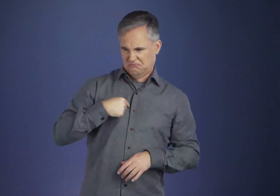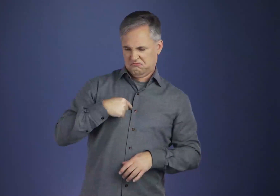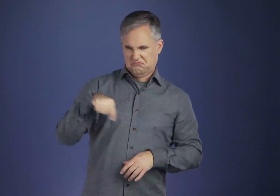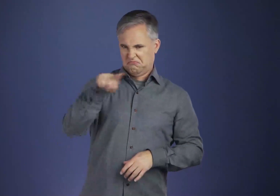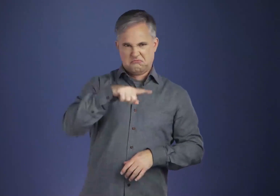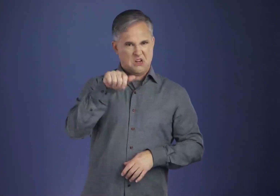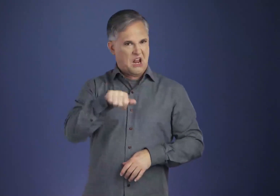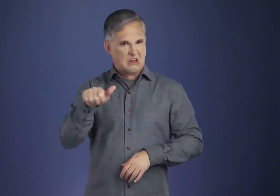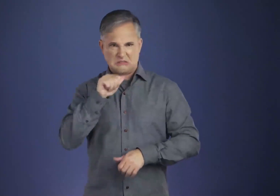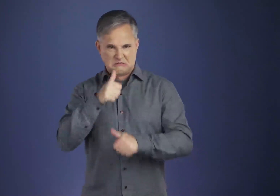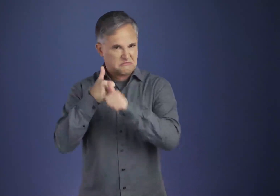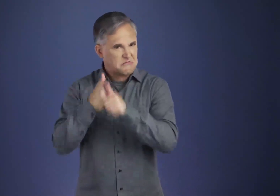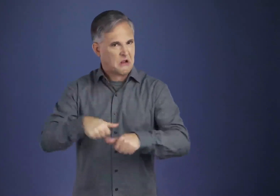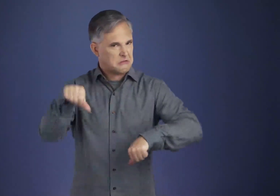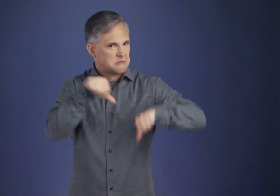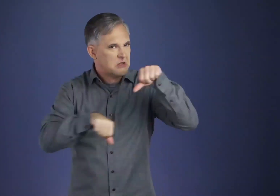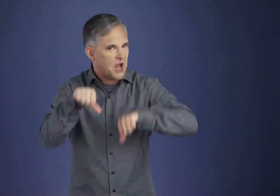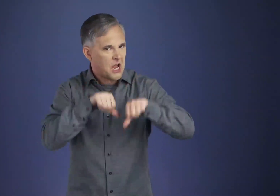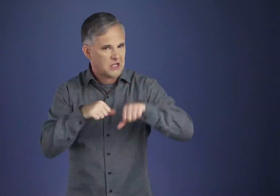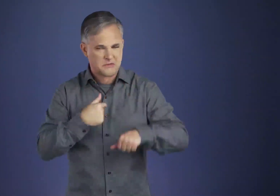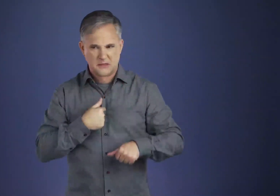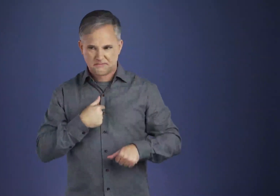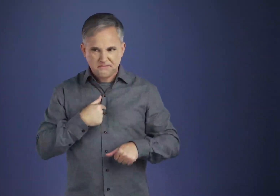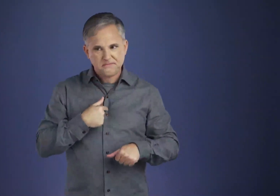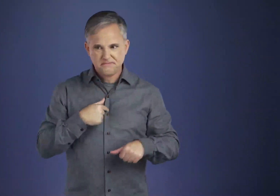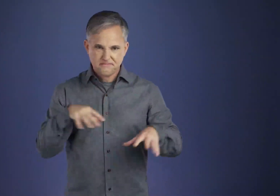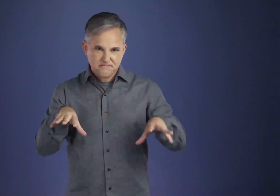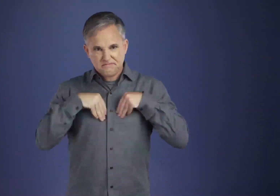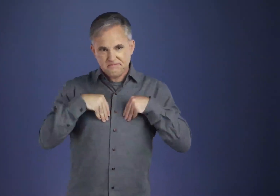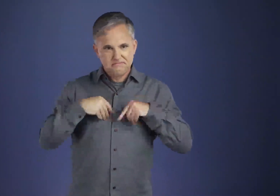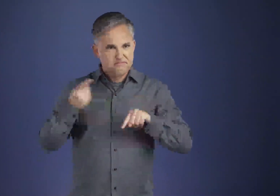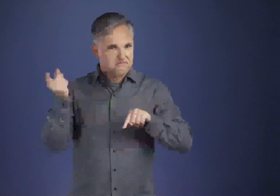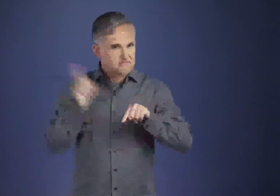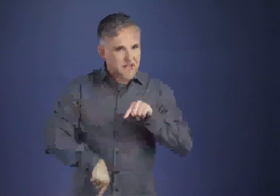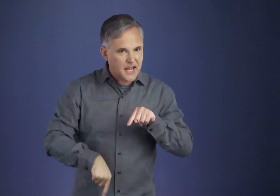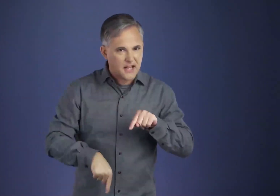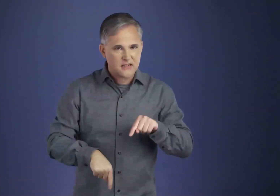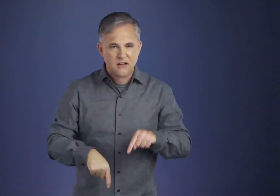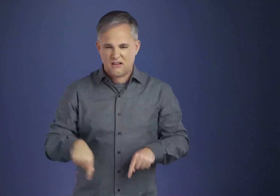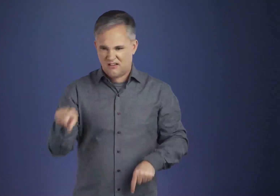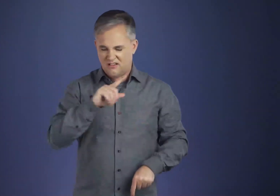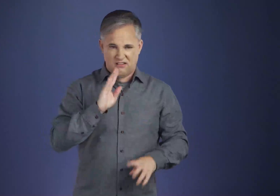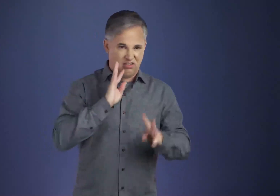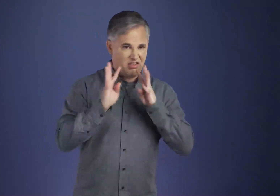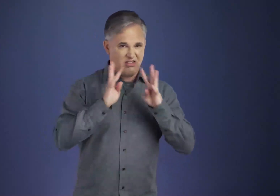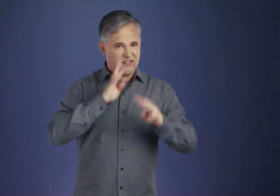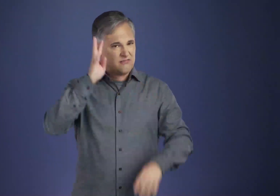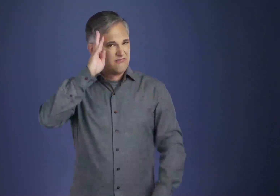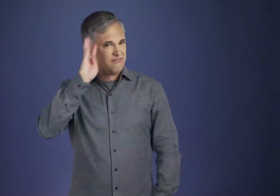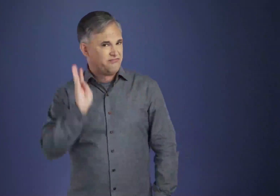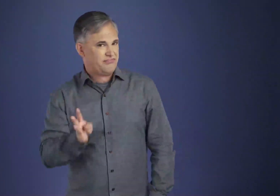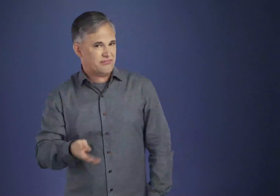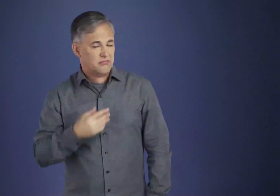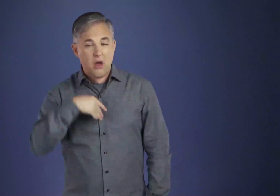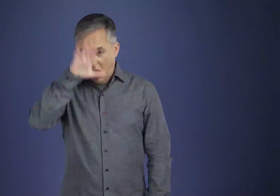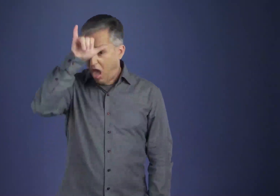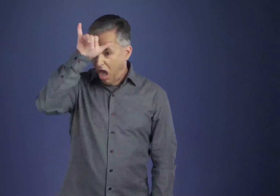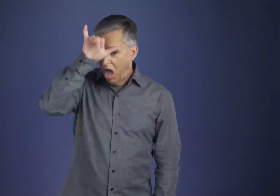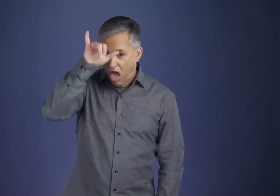This AA business, I thought, is totally unscientific. This I can't swallow. I simply won't consider